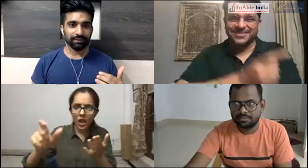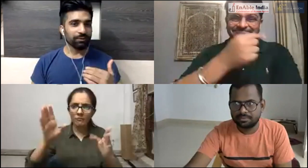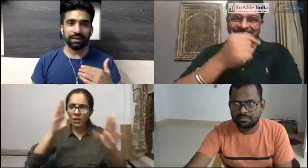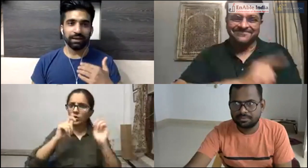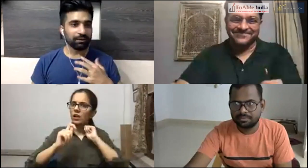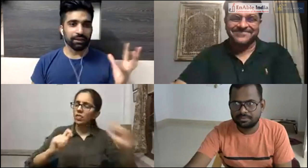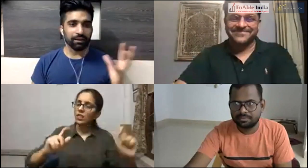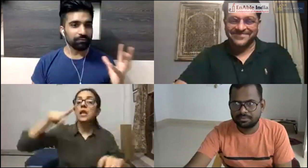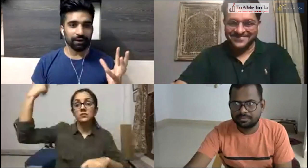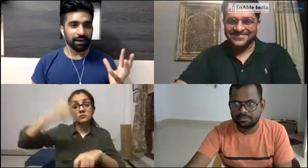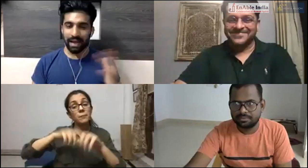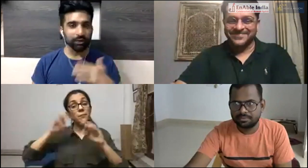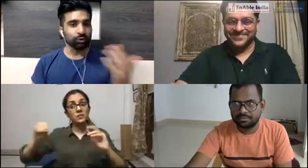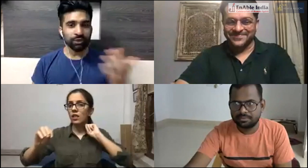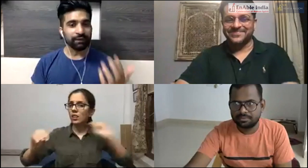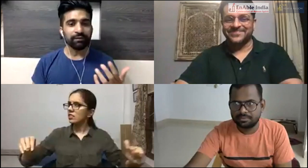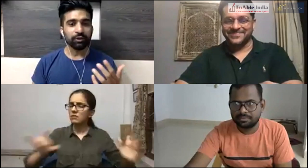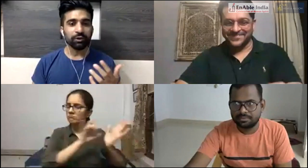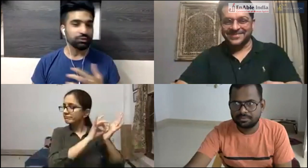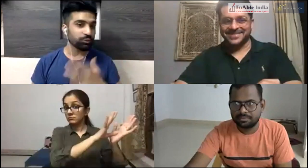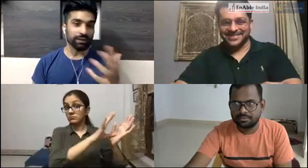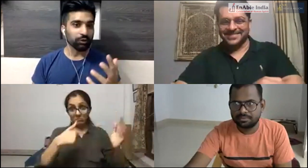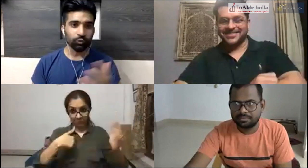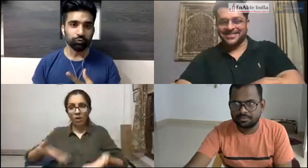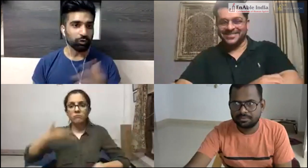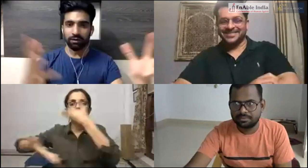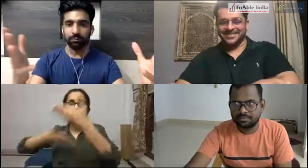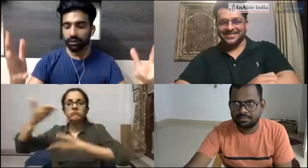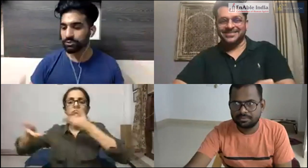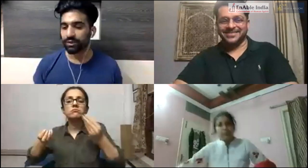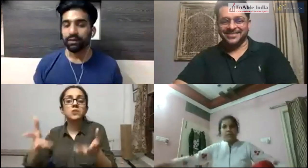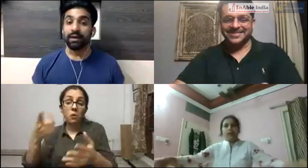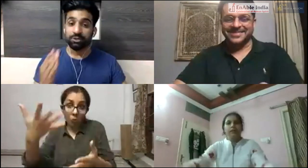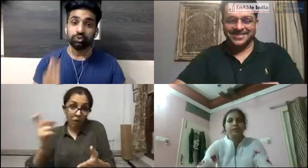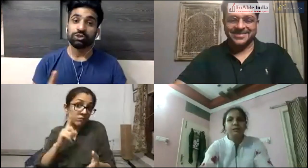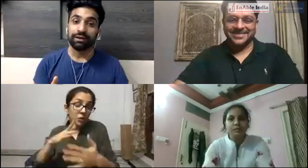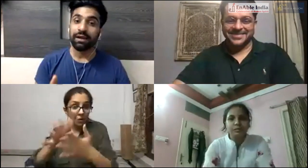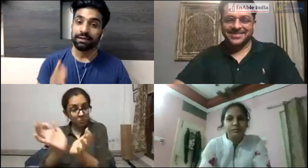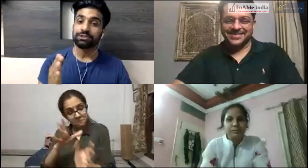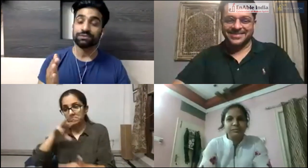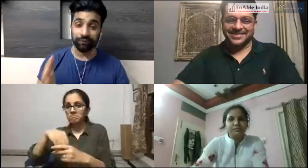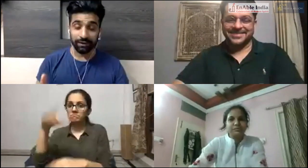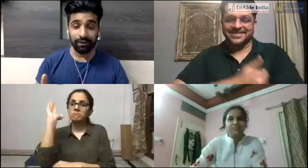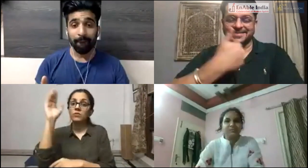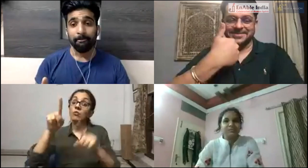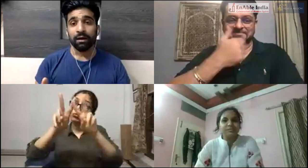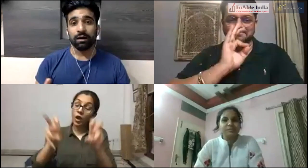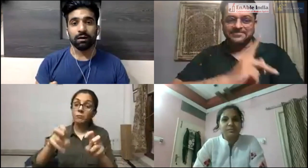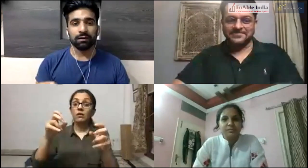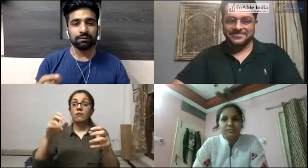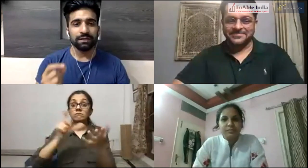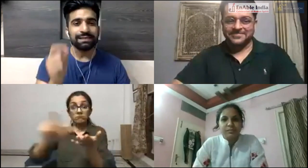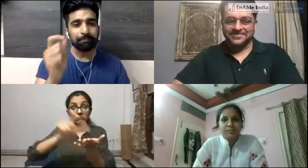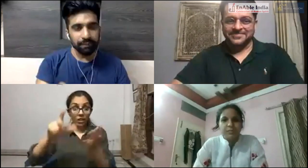Okay, we can find. I do that very regularly, so we can do for our community as well. But social media addiction is real.